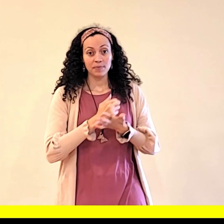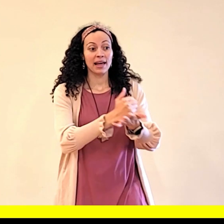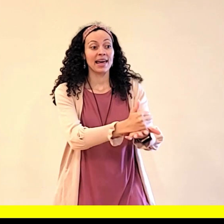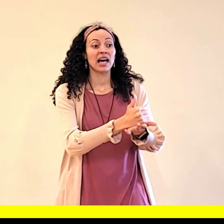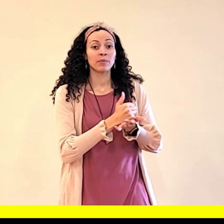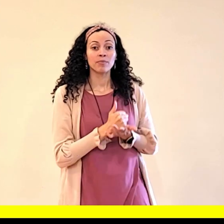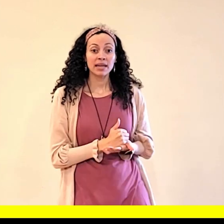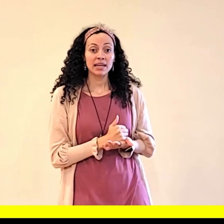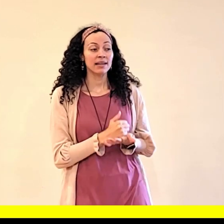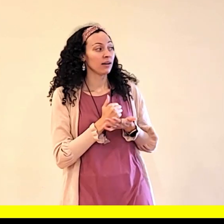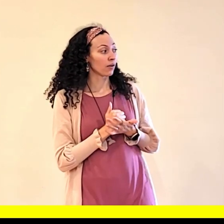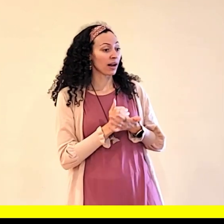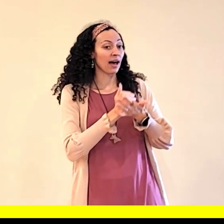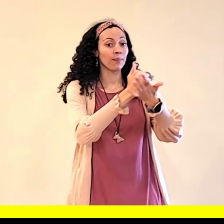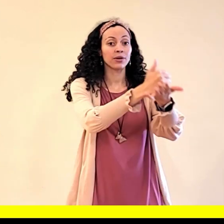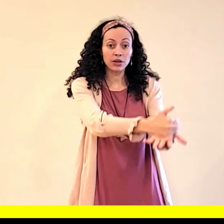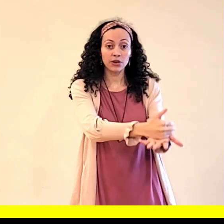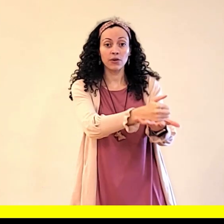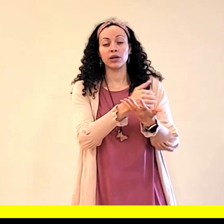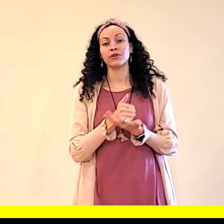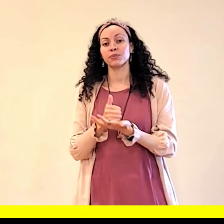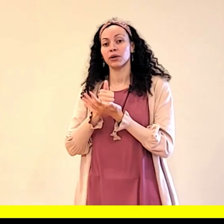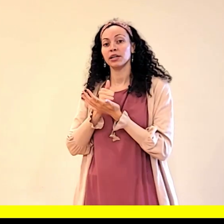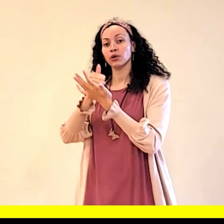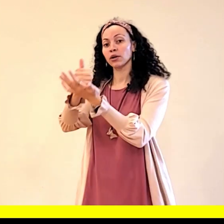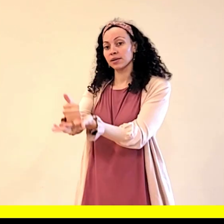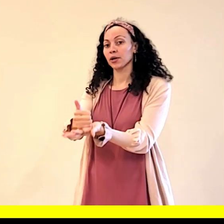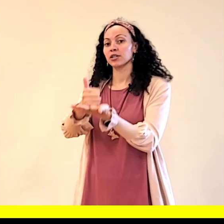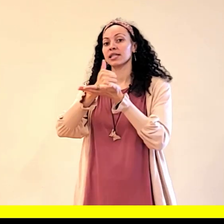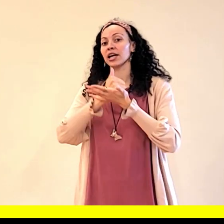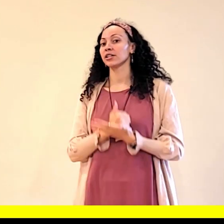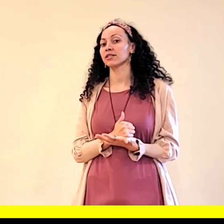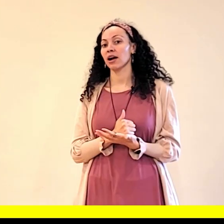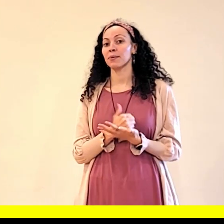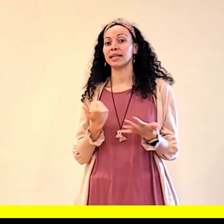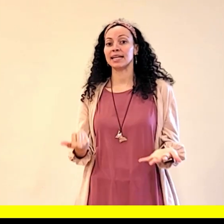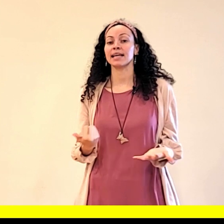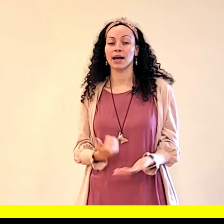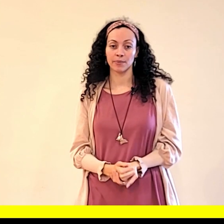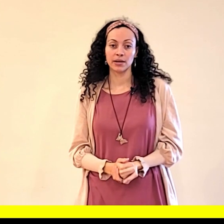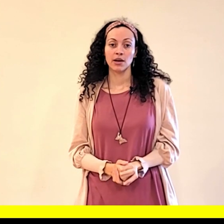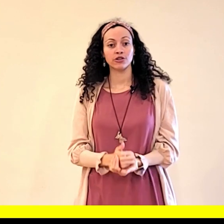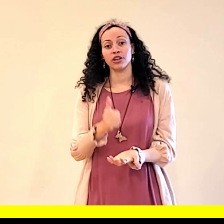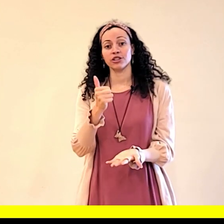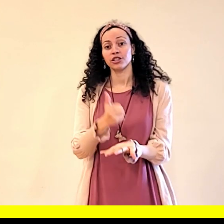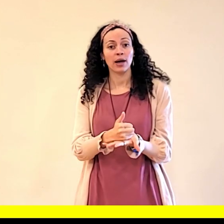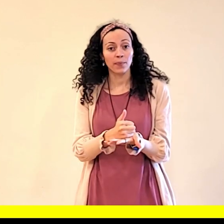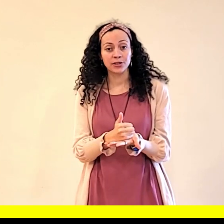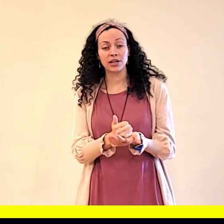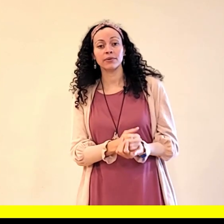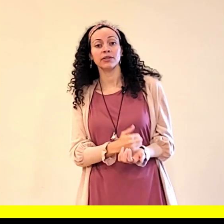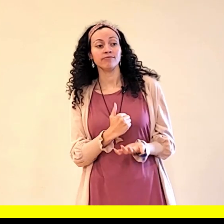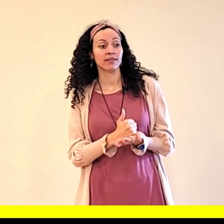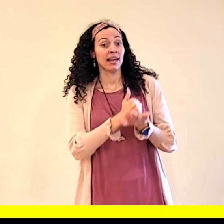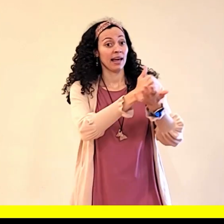need help, like help me or help you, you would just put it towards the person that you're describing needs help. So you could just do help